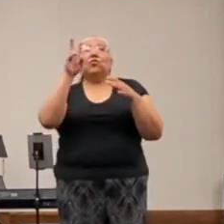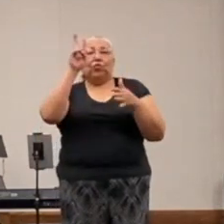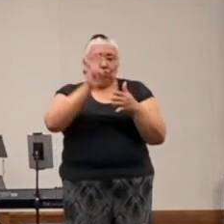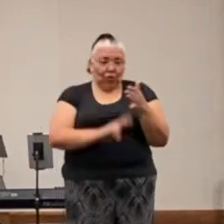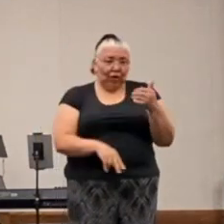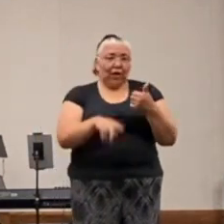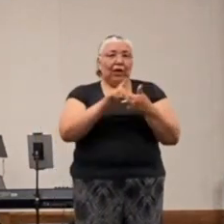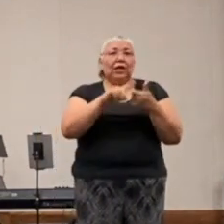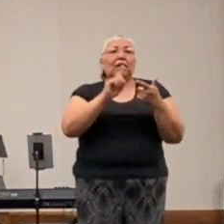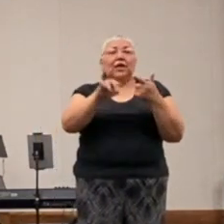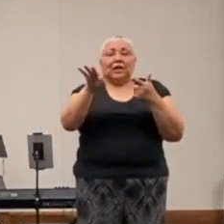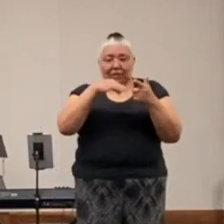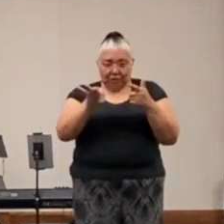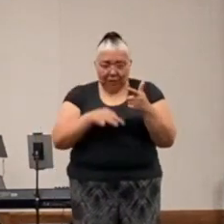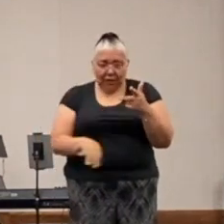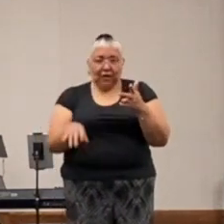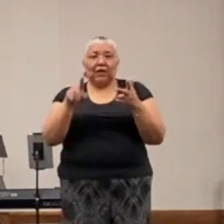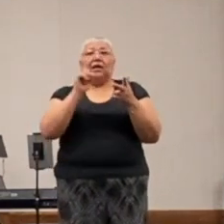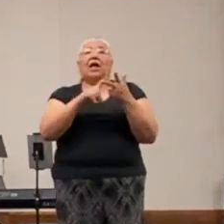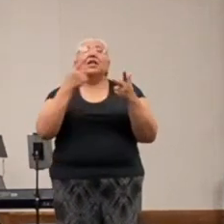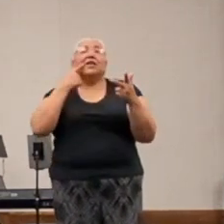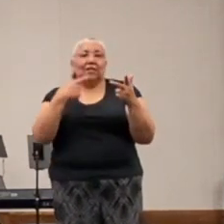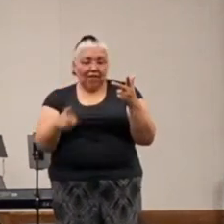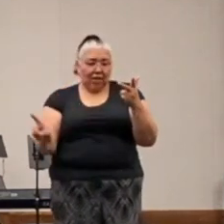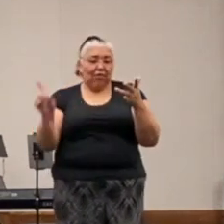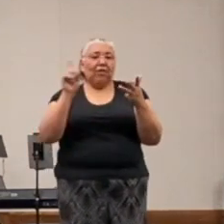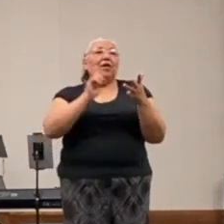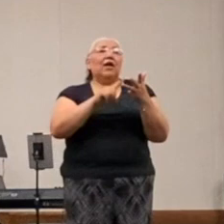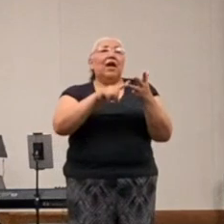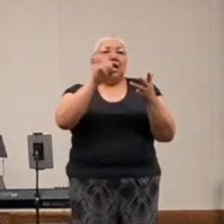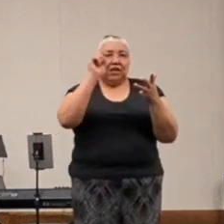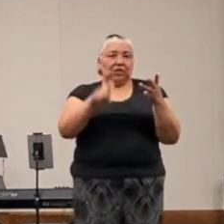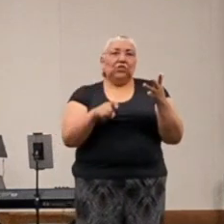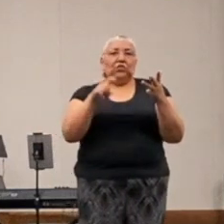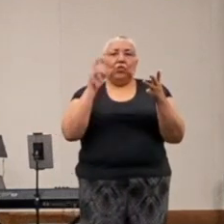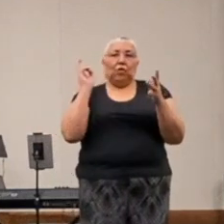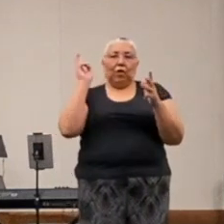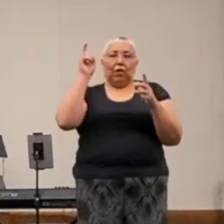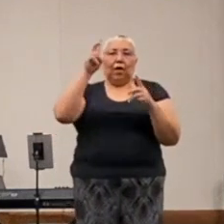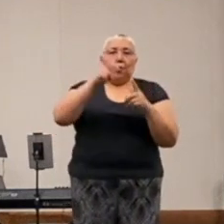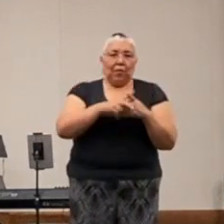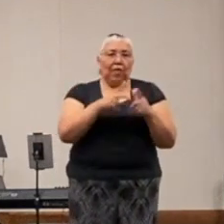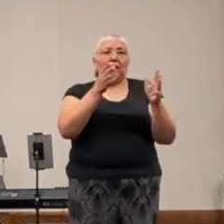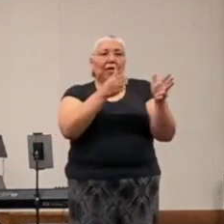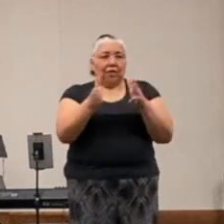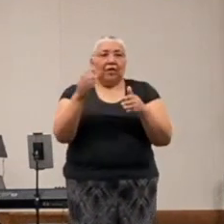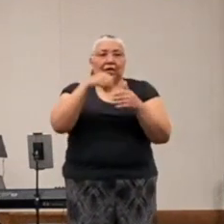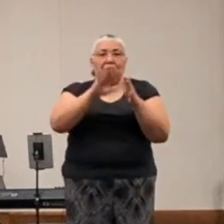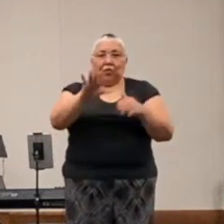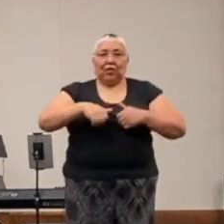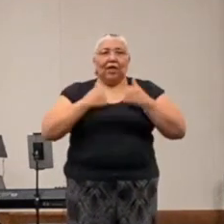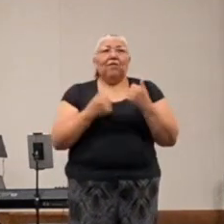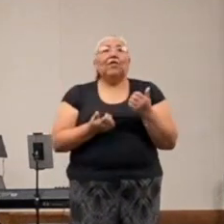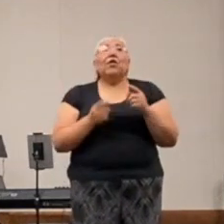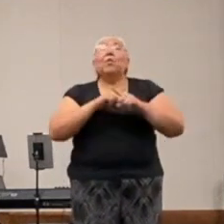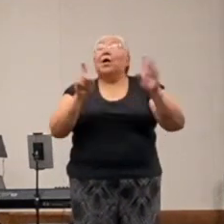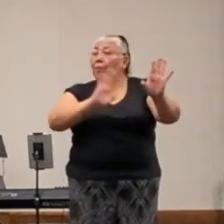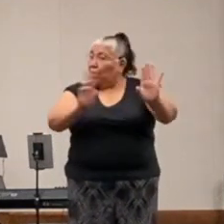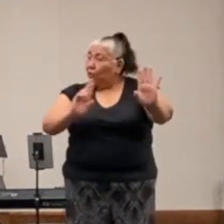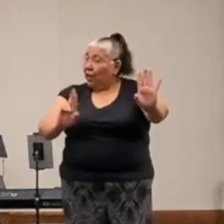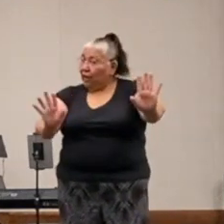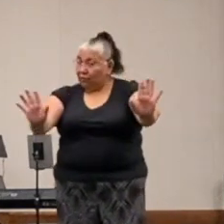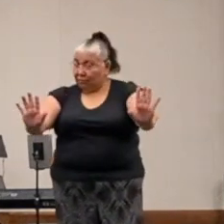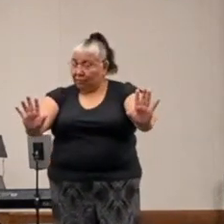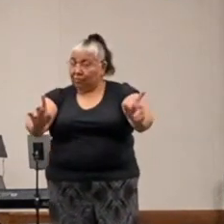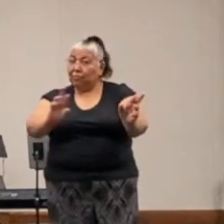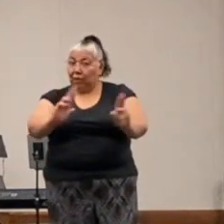start explaining the word. I need you to start declaring the word. And I need you to start applying it into your life. And then he says, but be ready. Say, be